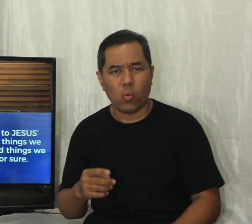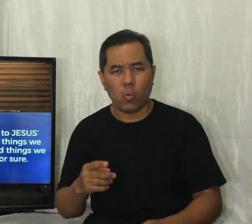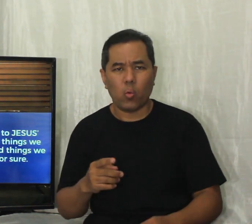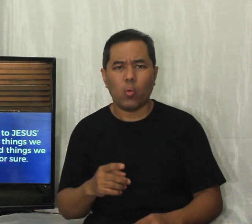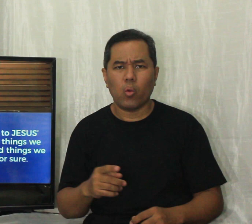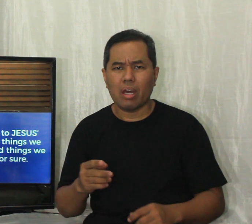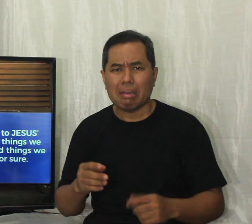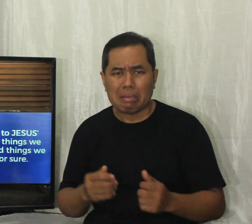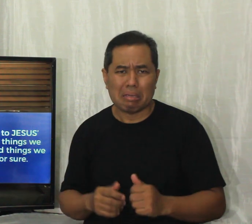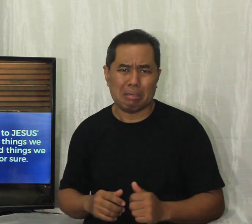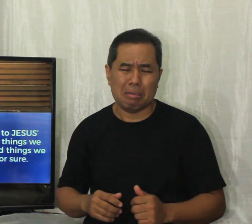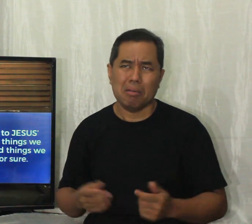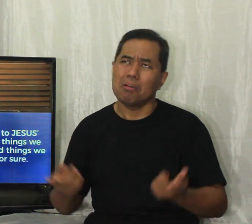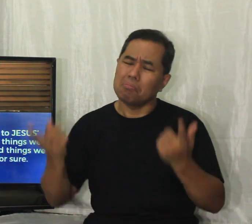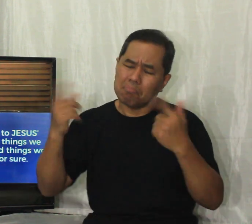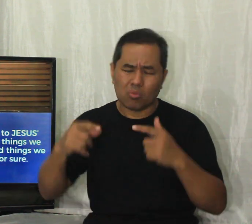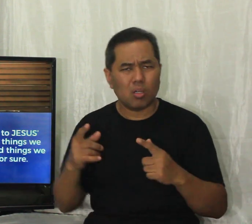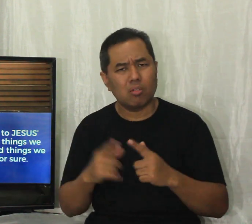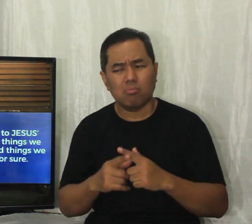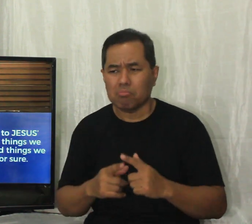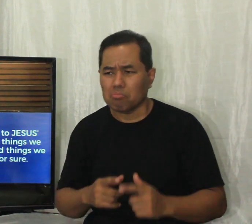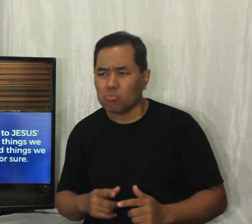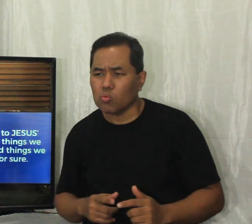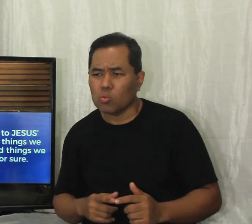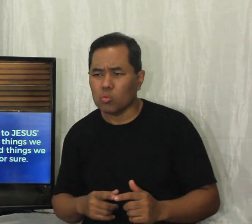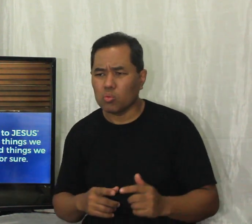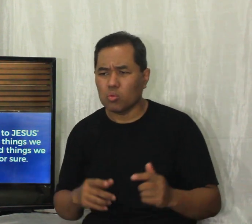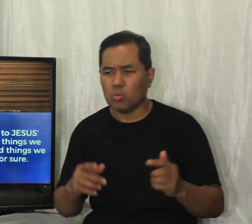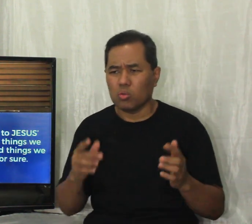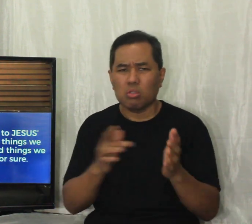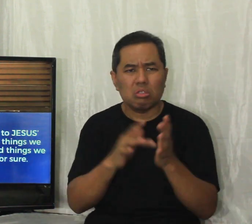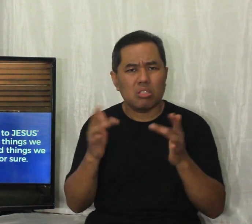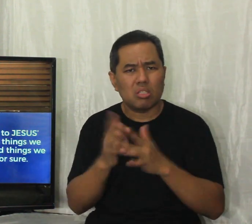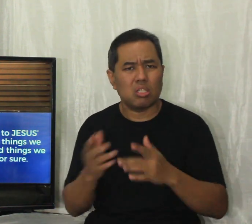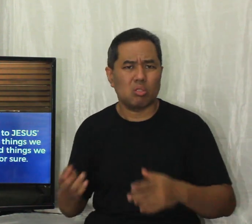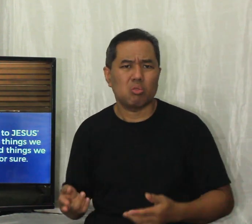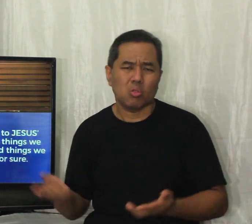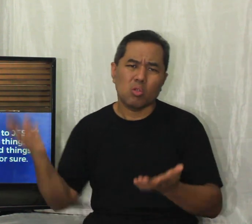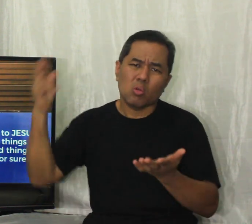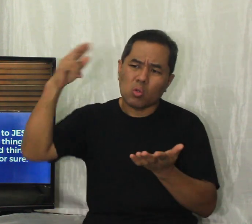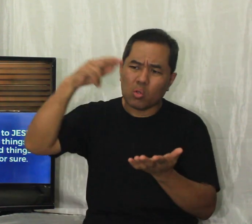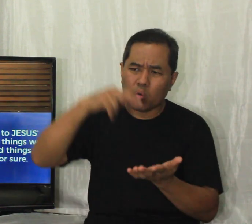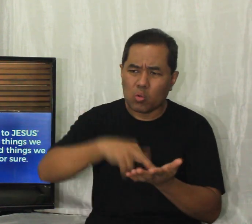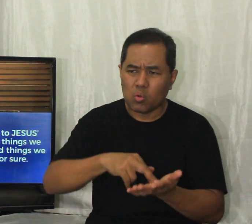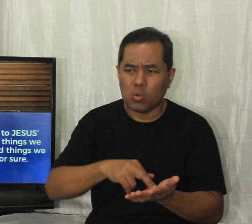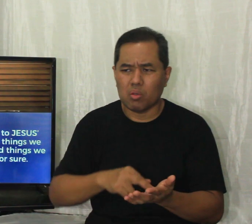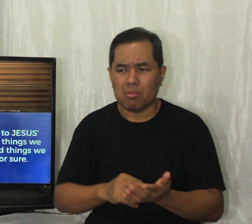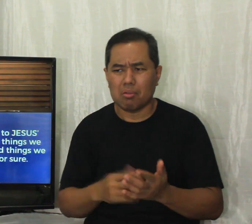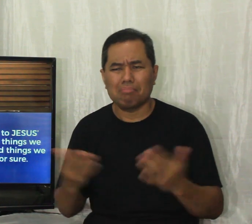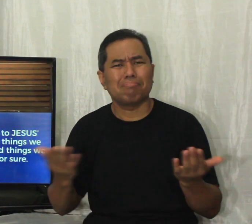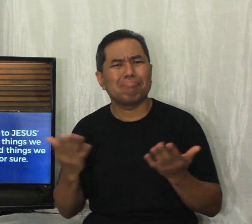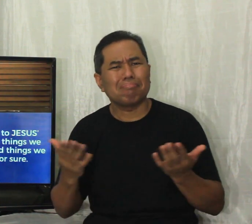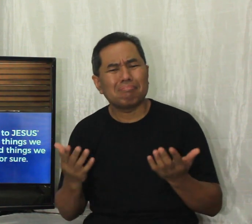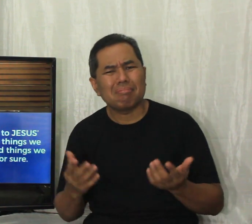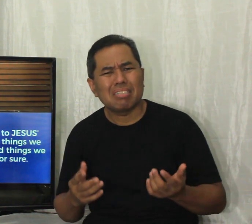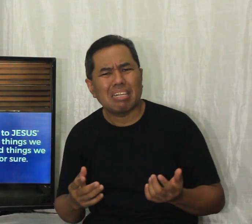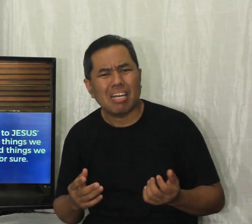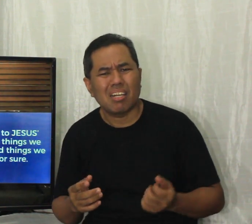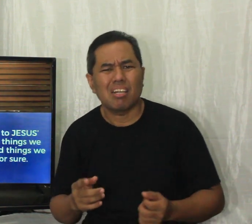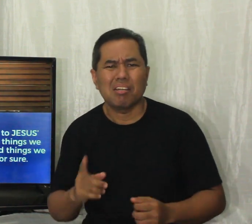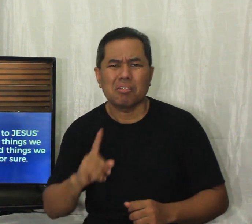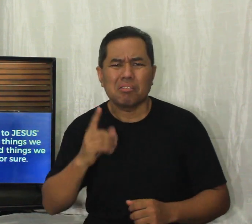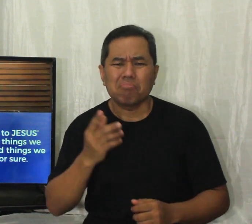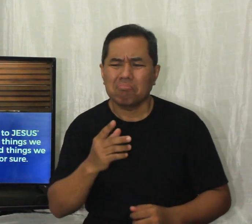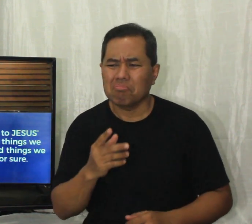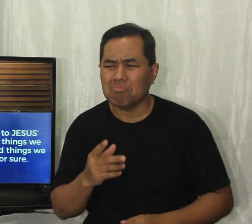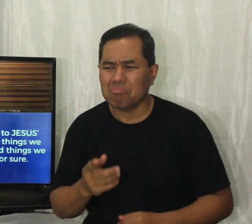truth applies when it comes to the soon return of Jesus. Have you thought about that this past couple of weeks?